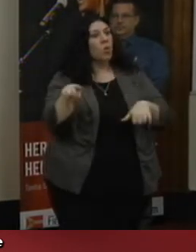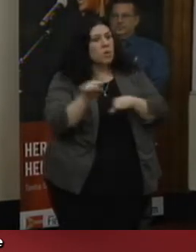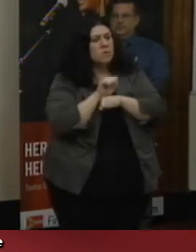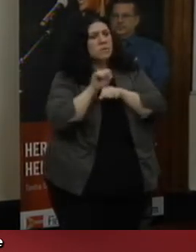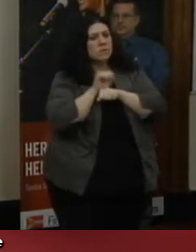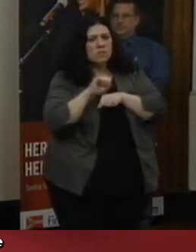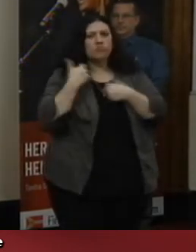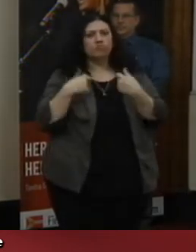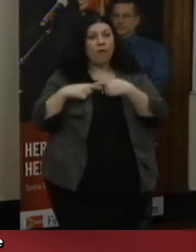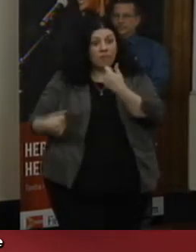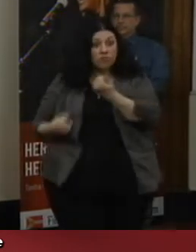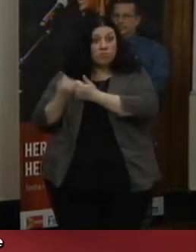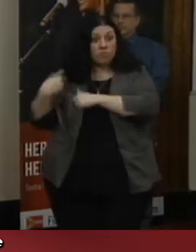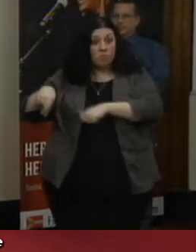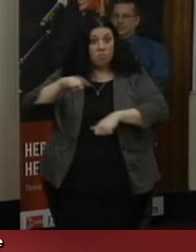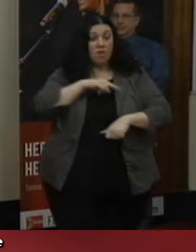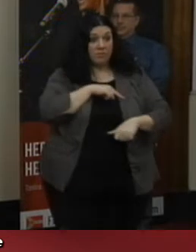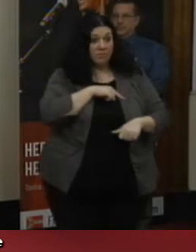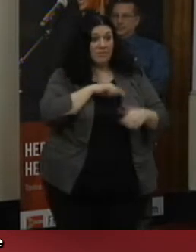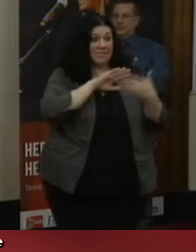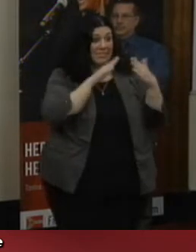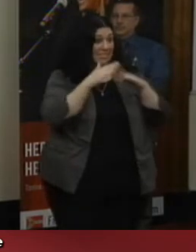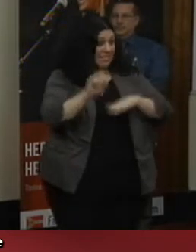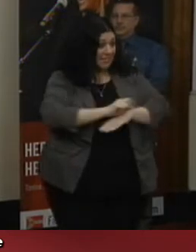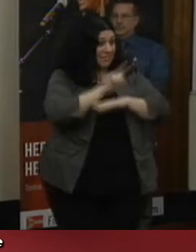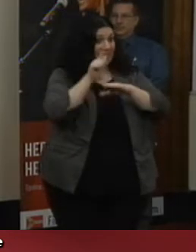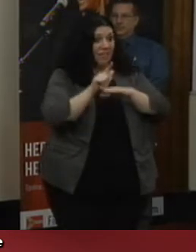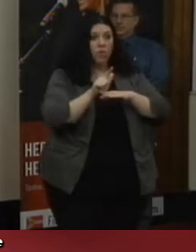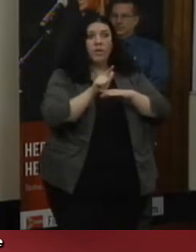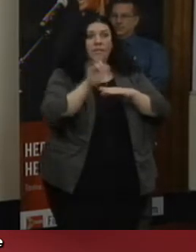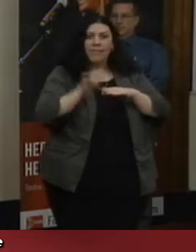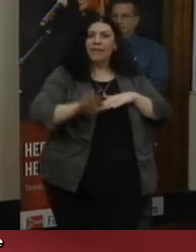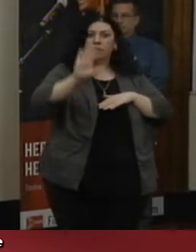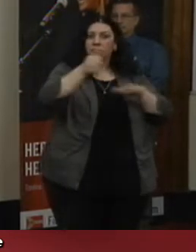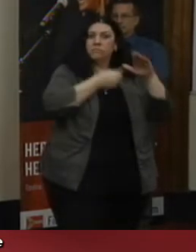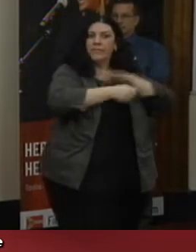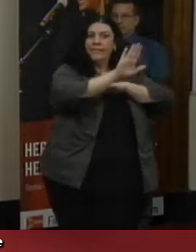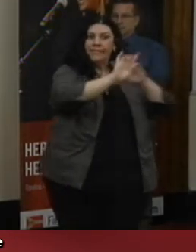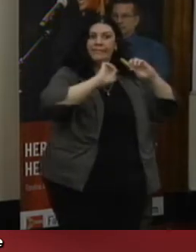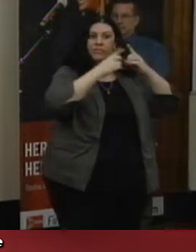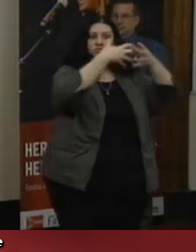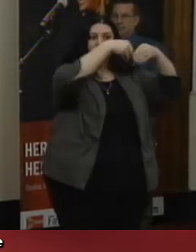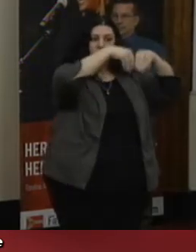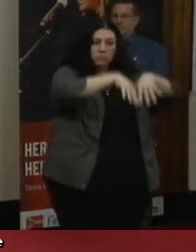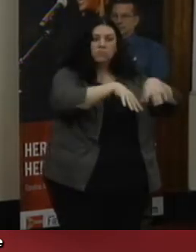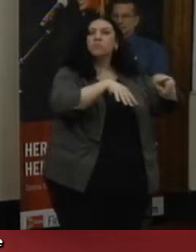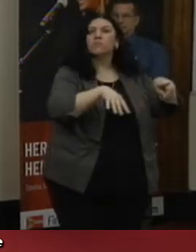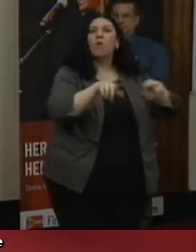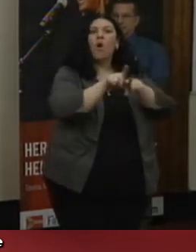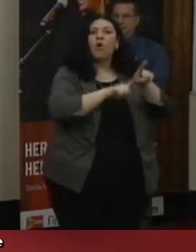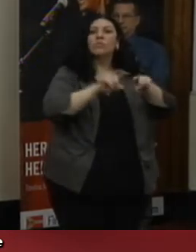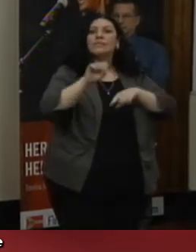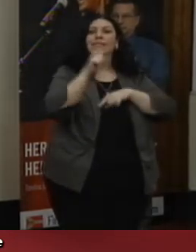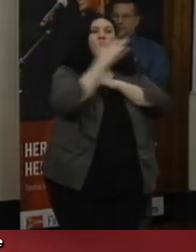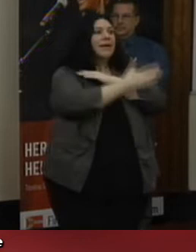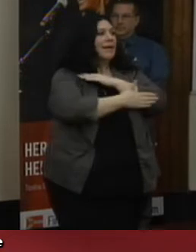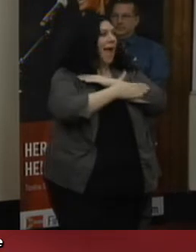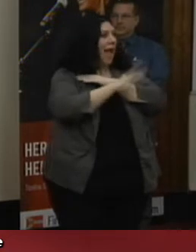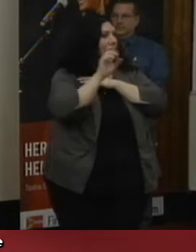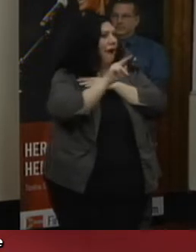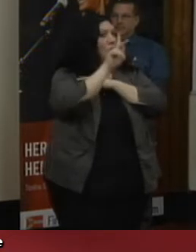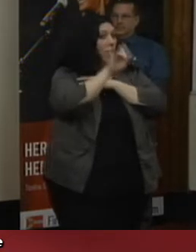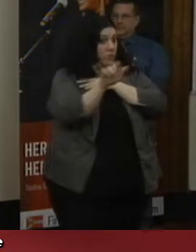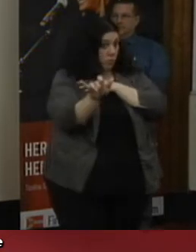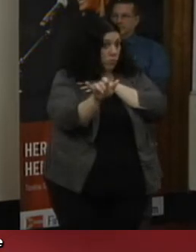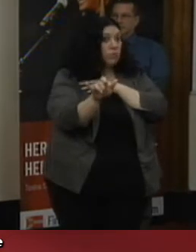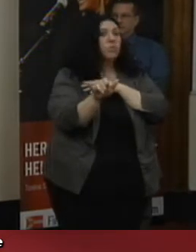our behalf. City of St. Louis is in his district. He also has a good part of St. Louis County. And